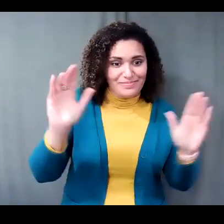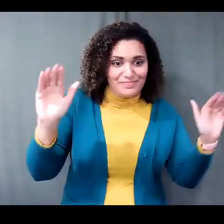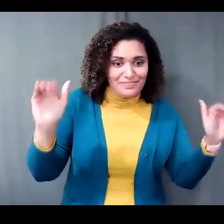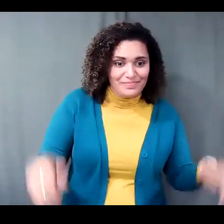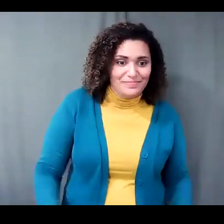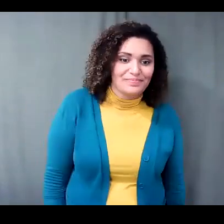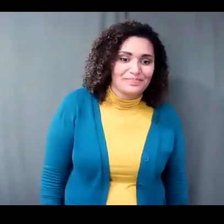wanted to try the Bedlam, you better move fast. Or that you probably have some already, if I had to guess. But if not, the chispa could